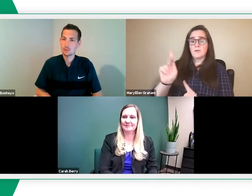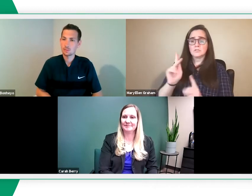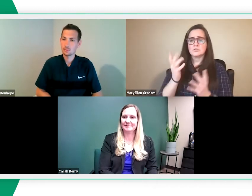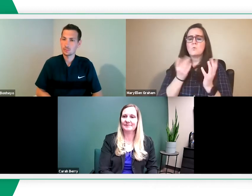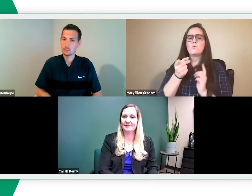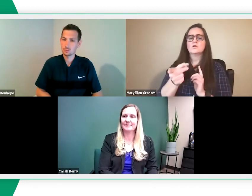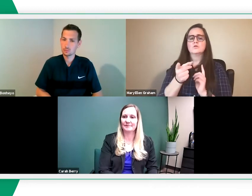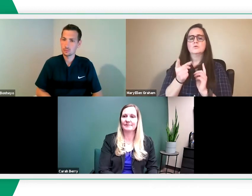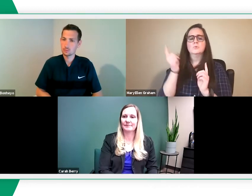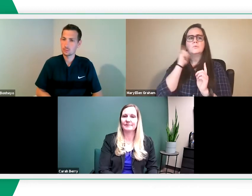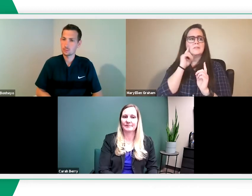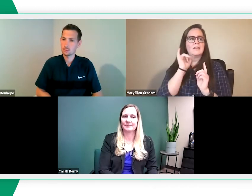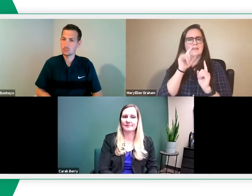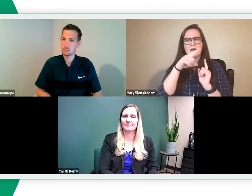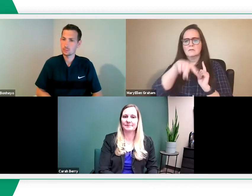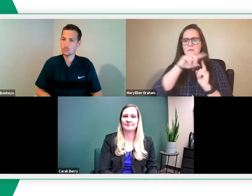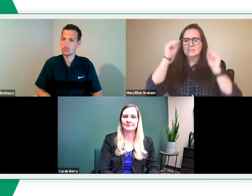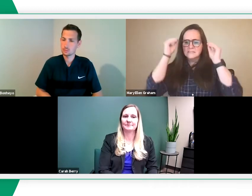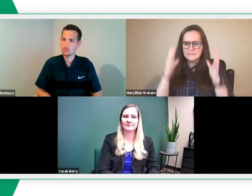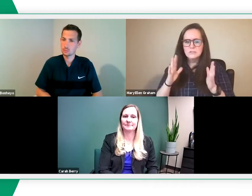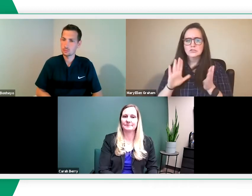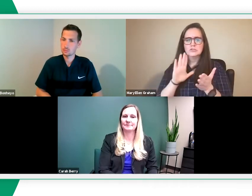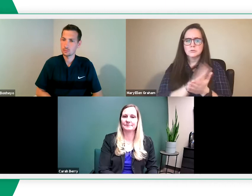So as a professional, what do you